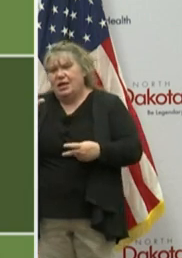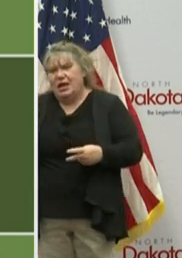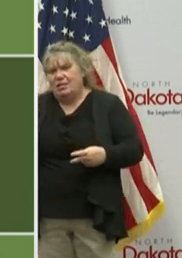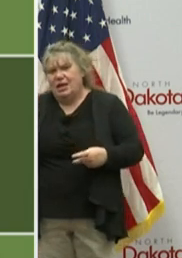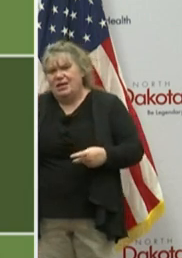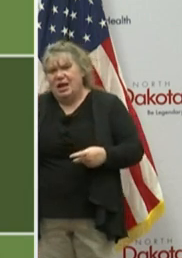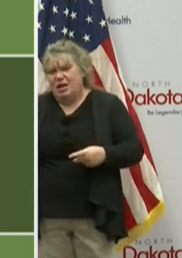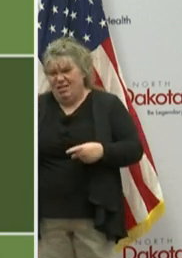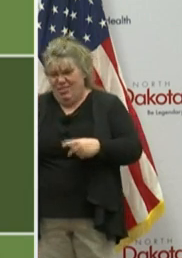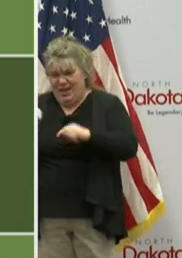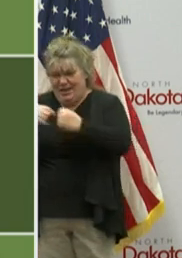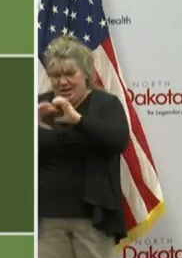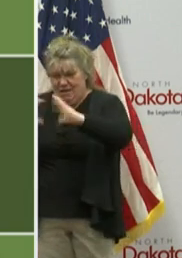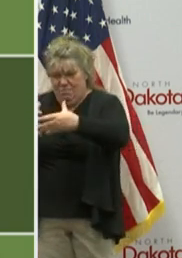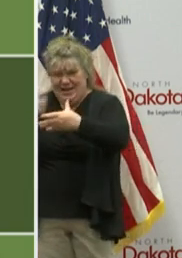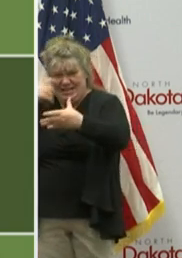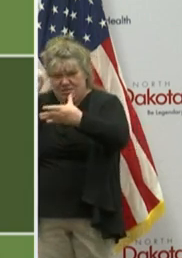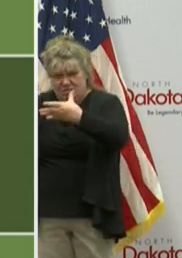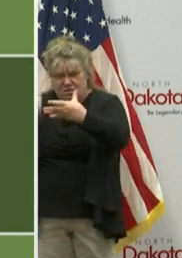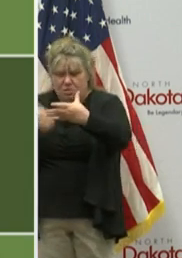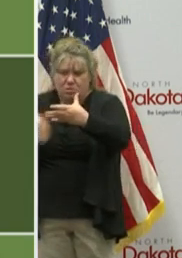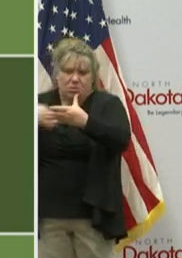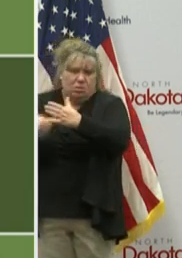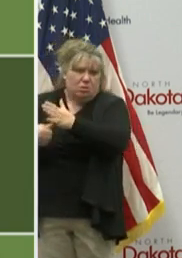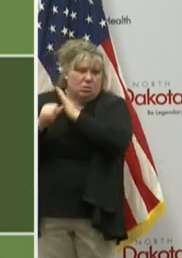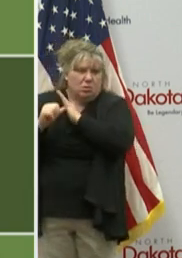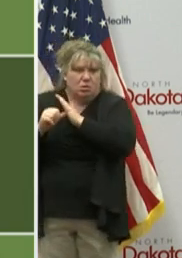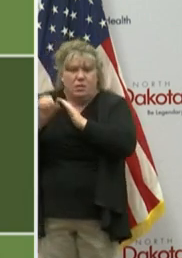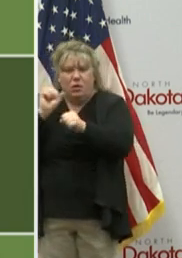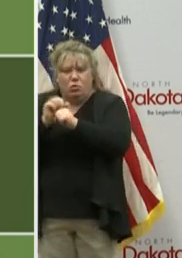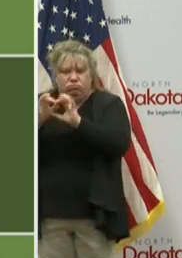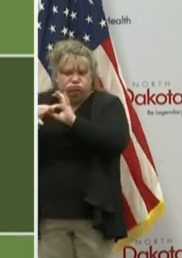by that team and everyone else that does that.